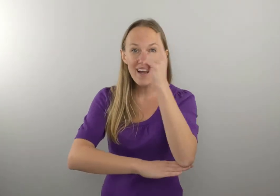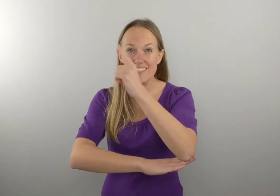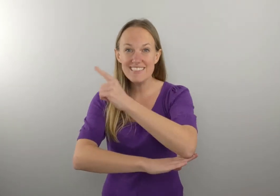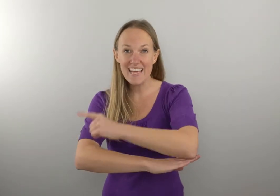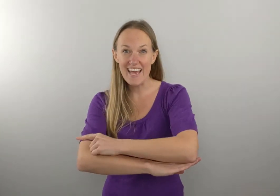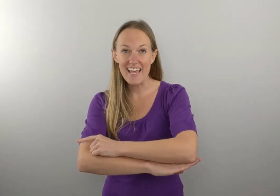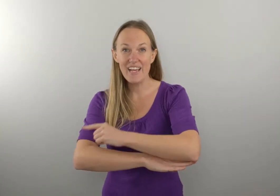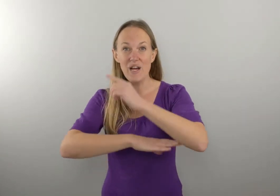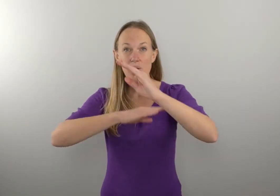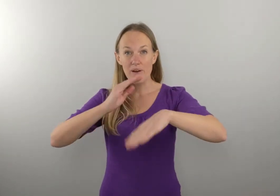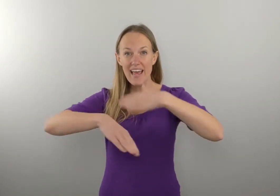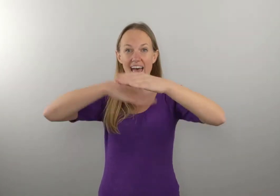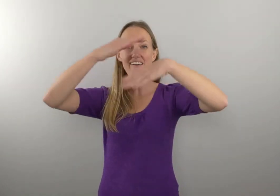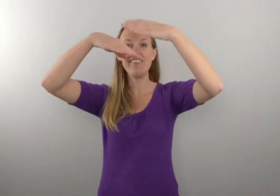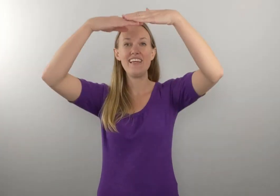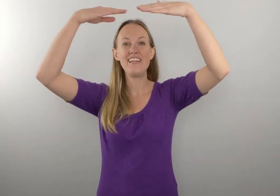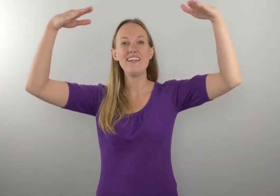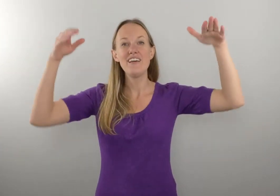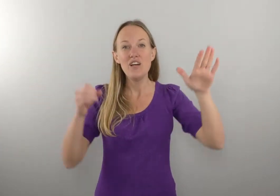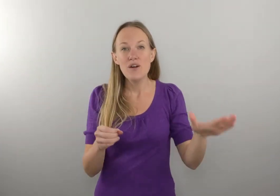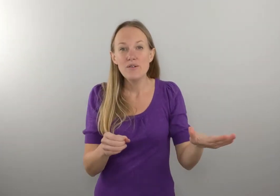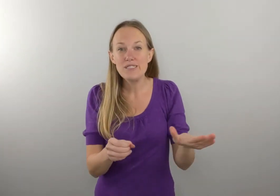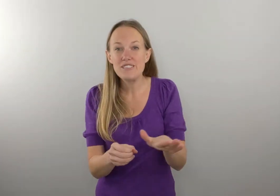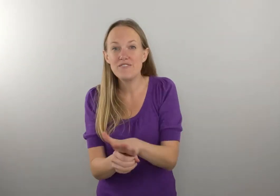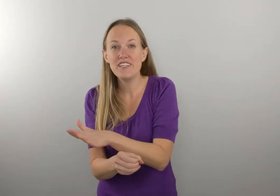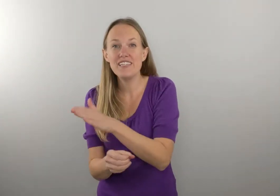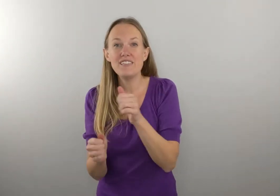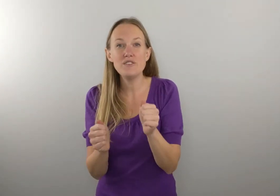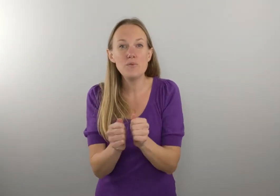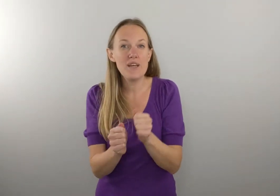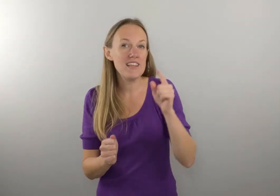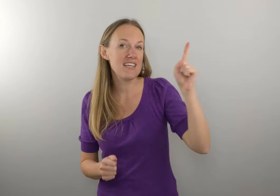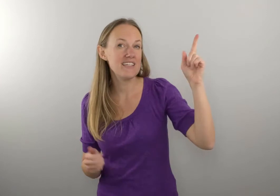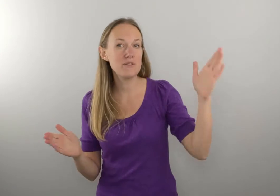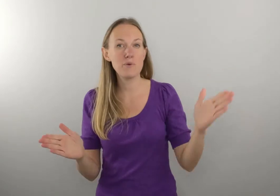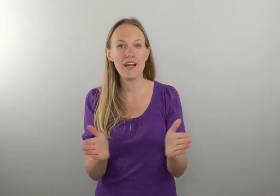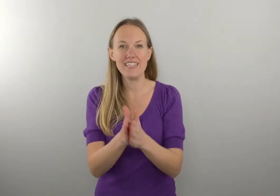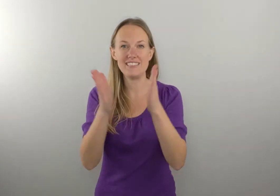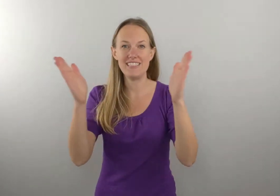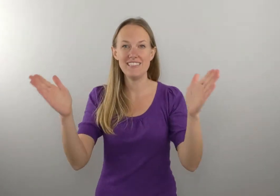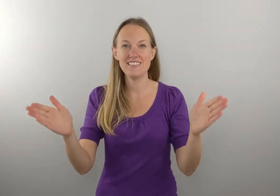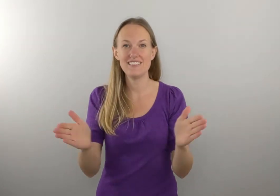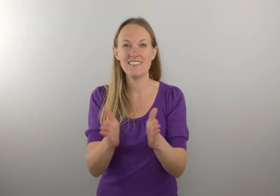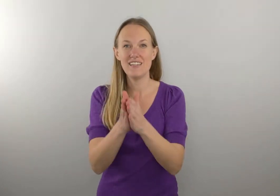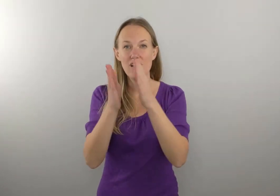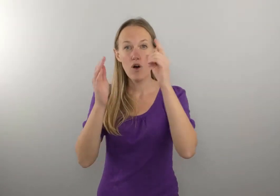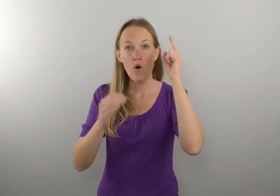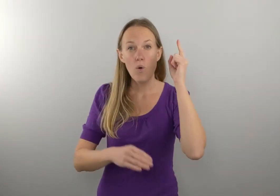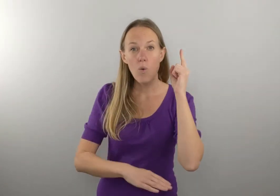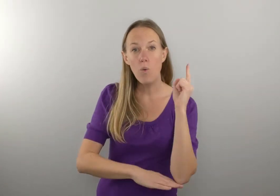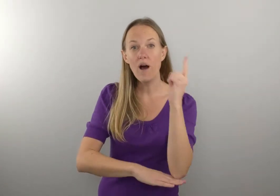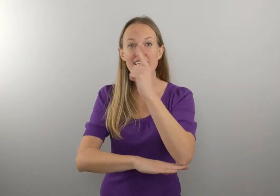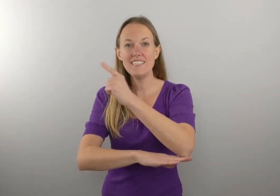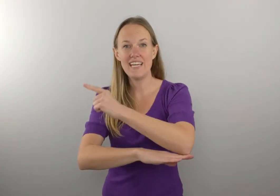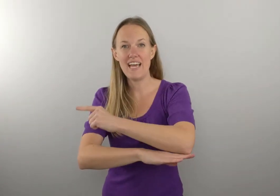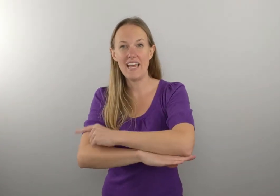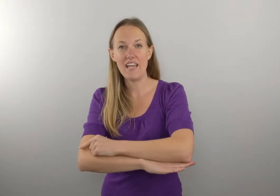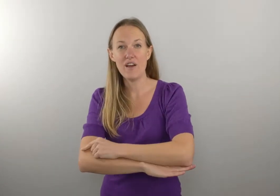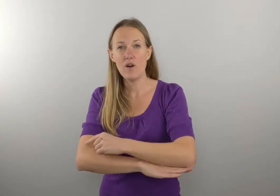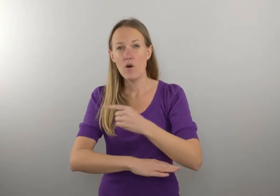one day when heaven was filled with his praises. One day